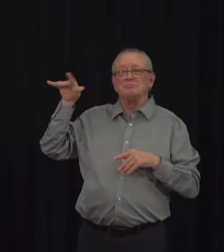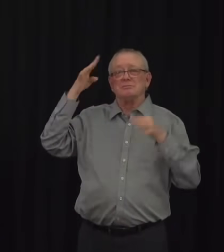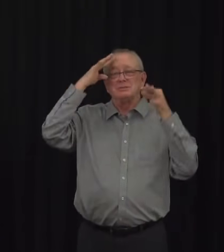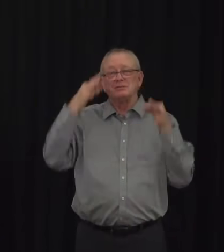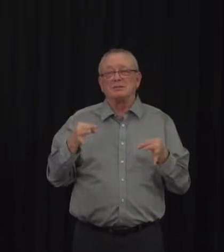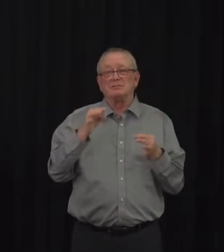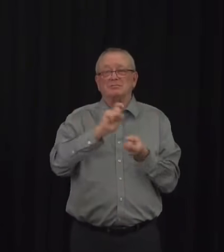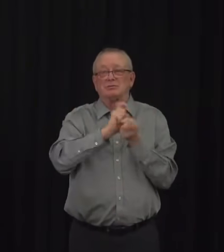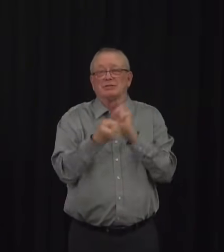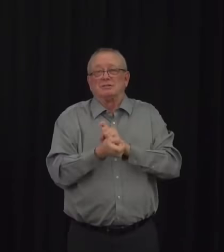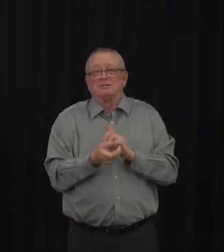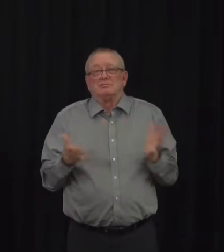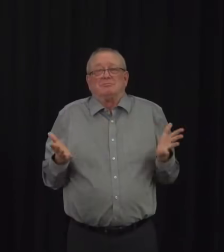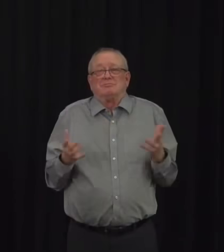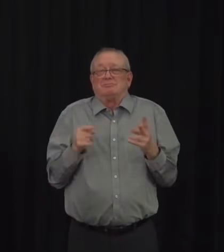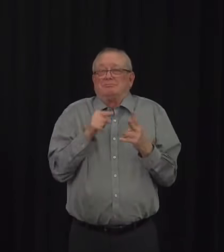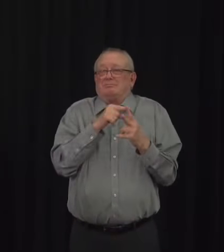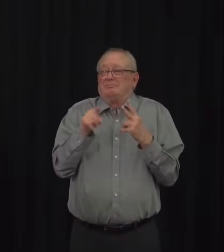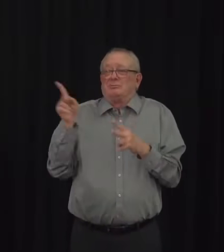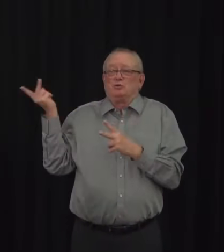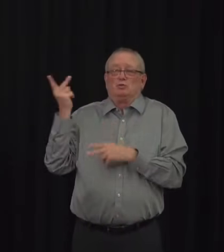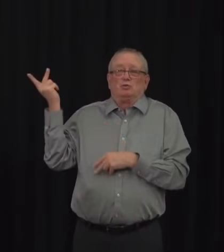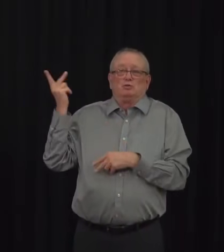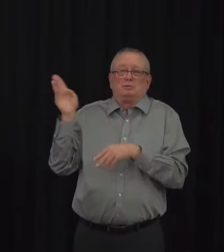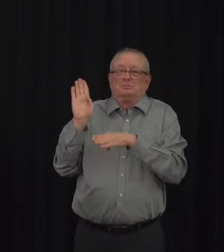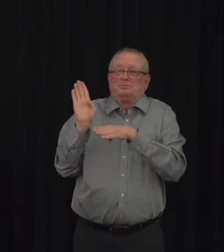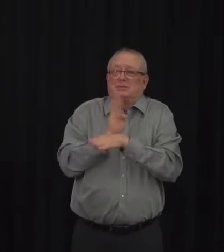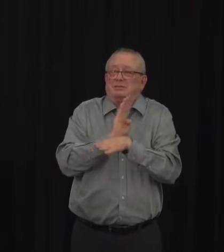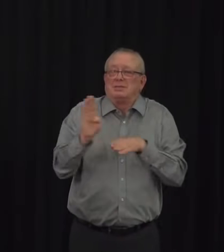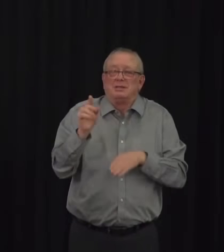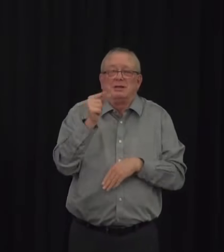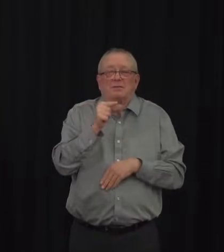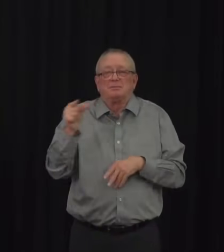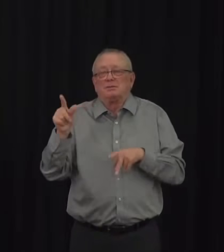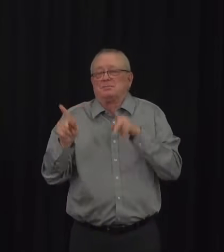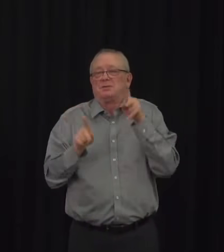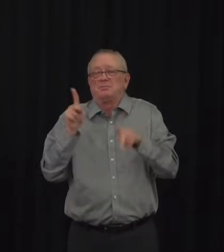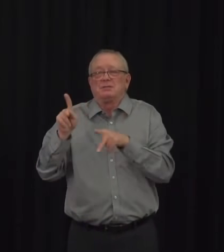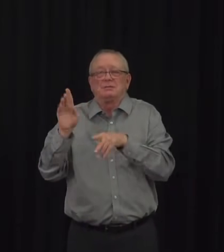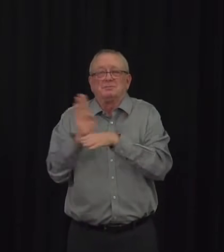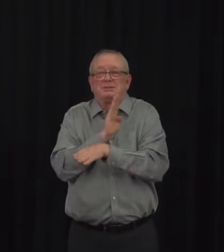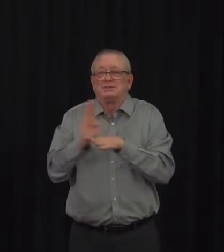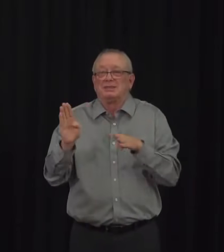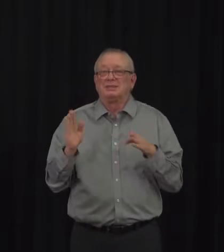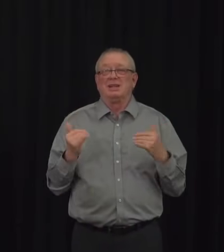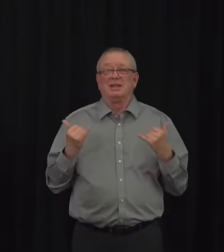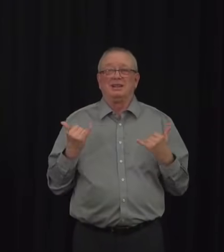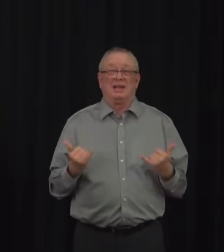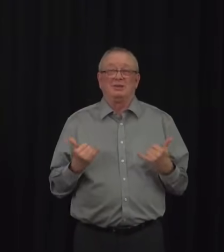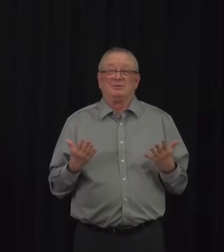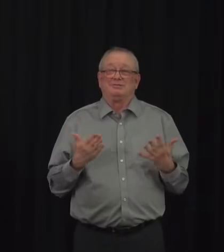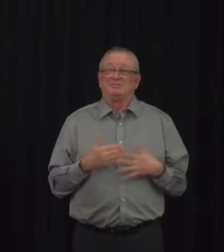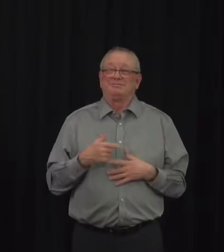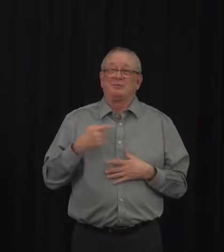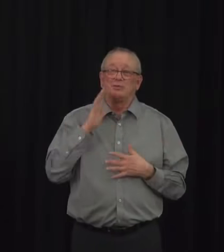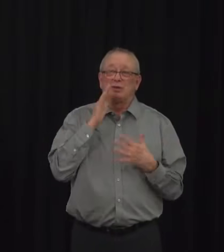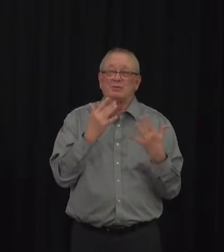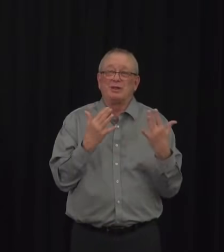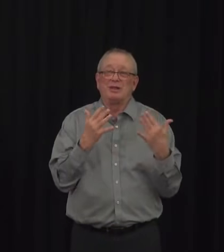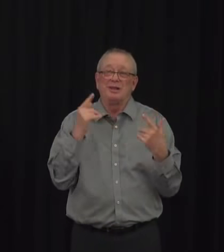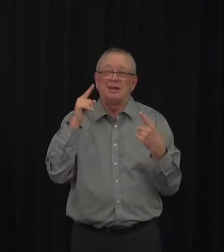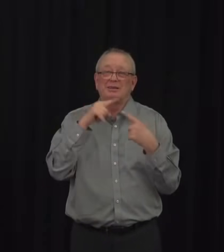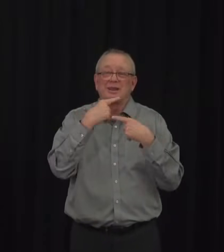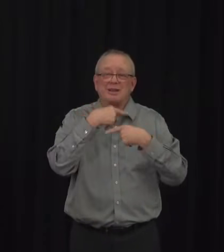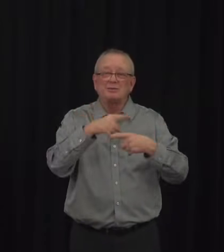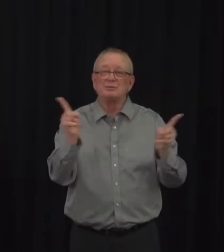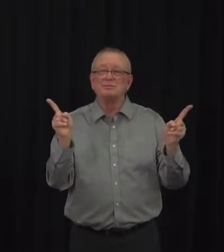schedules, and that's simply the way that has been arranged at this time. Thank you, Dr. Hinshaw. That concludes today's